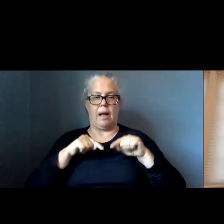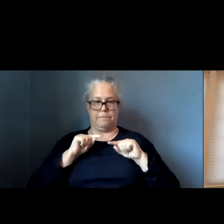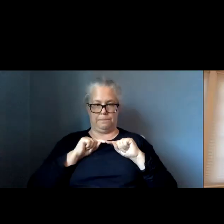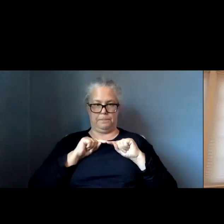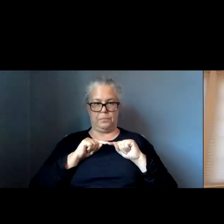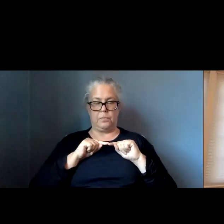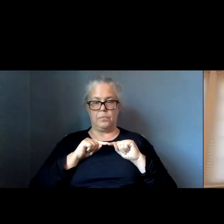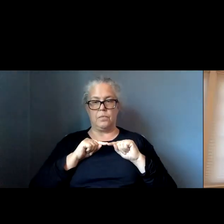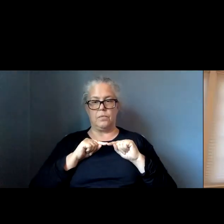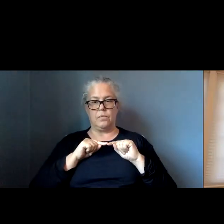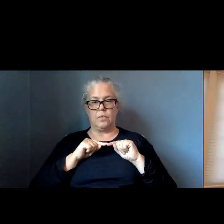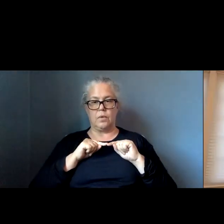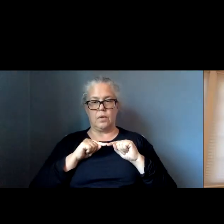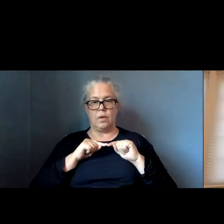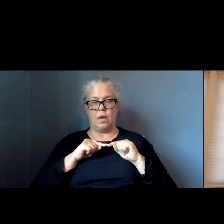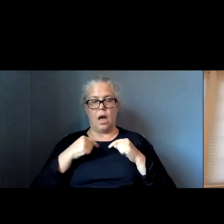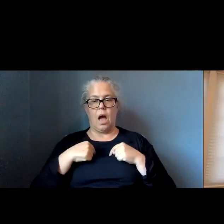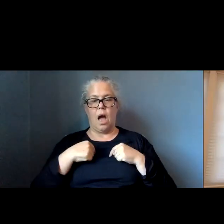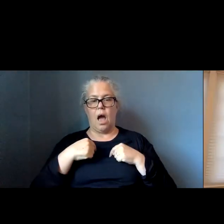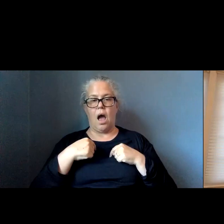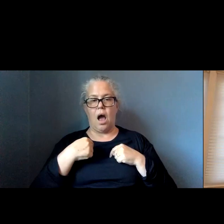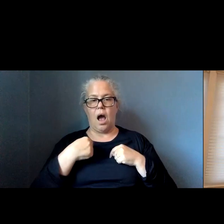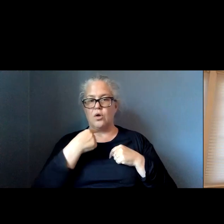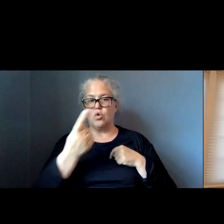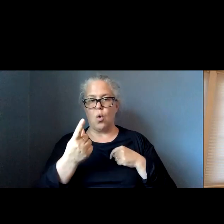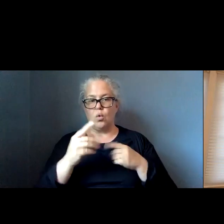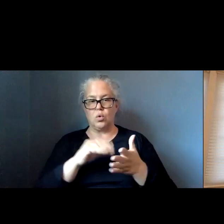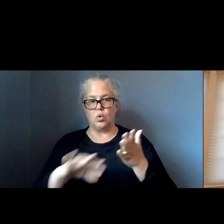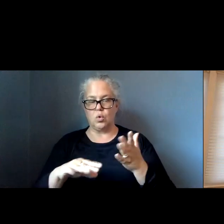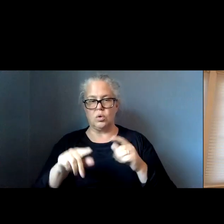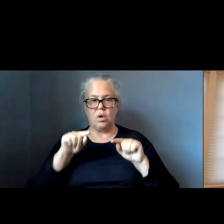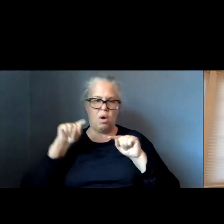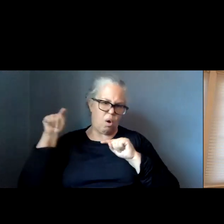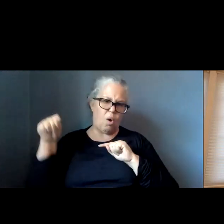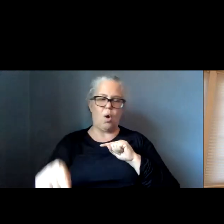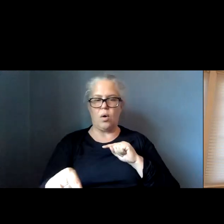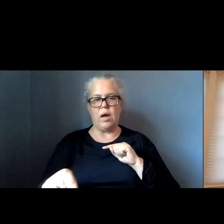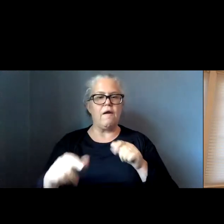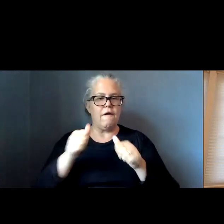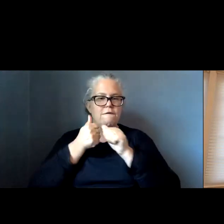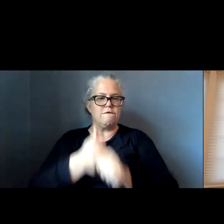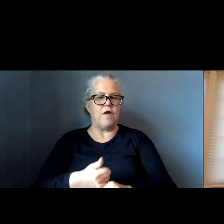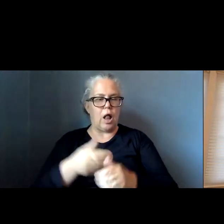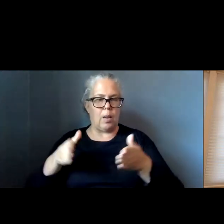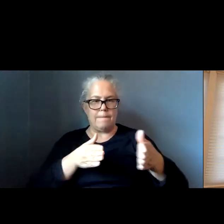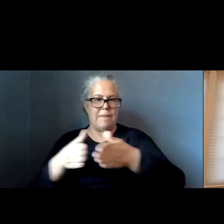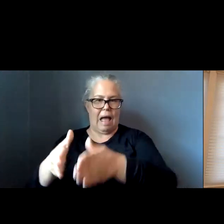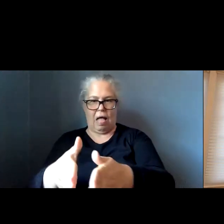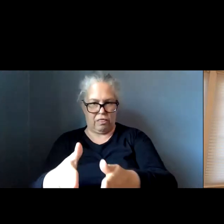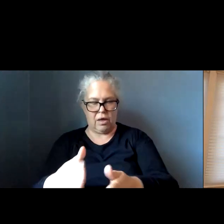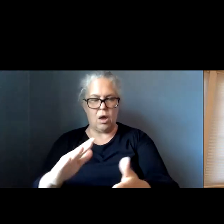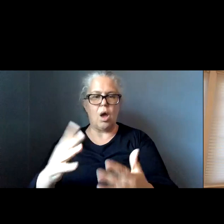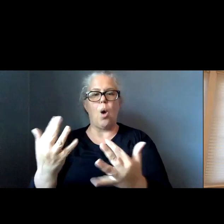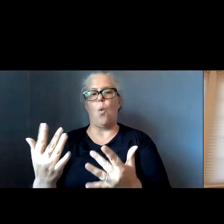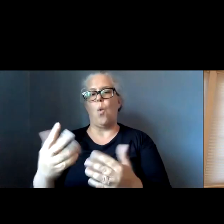I told the rest of the students to go down, just to follow the pathway all the way down and wait in